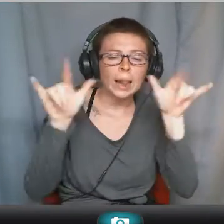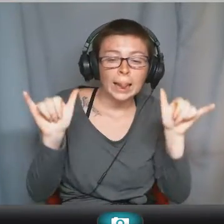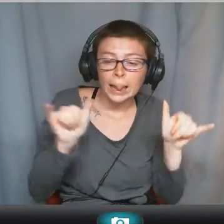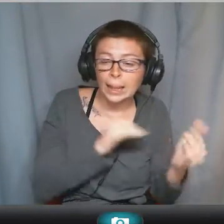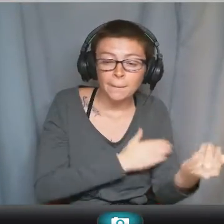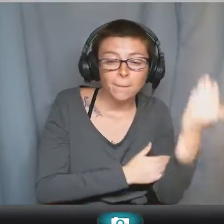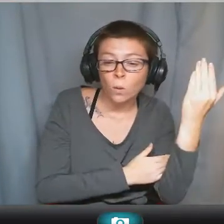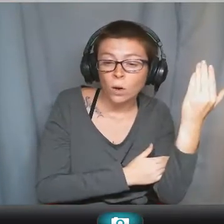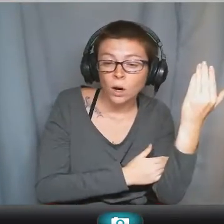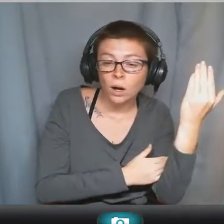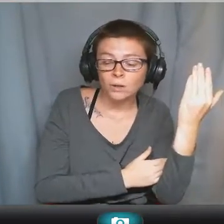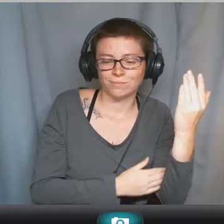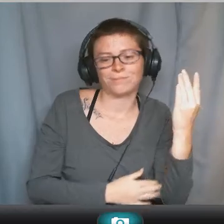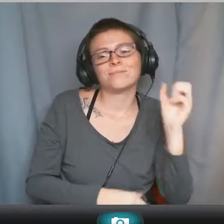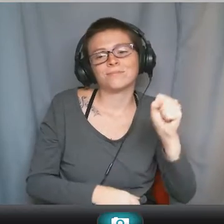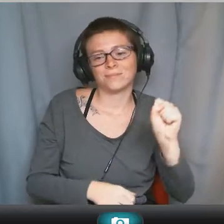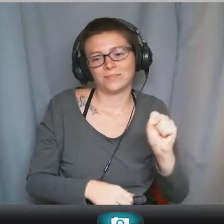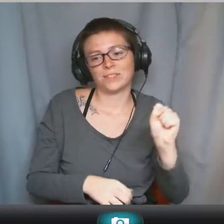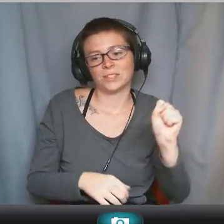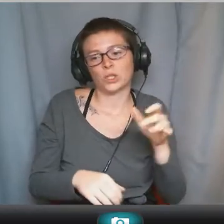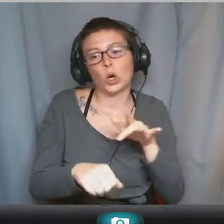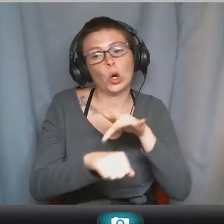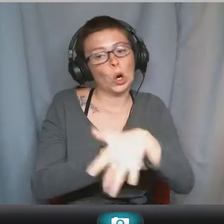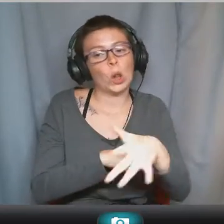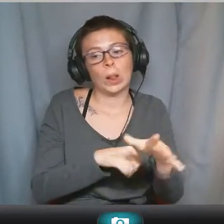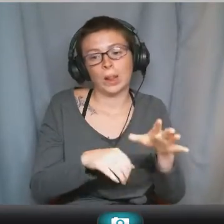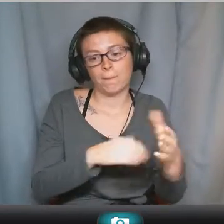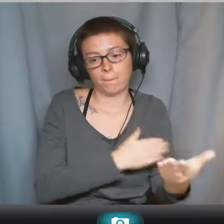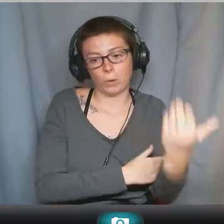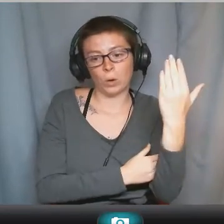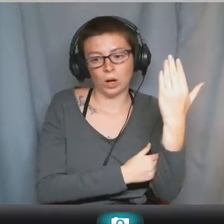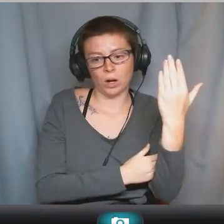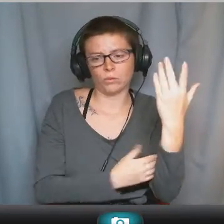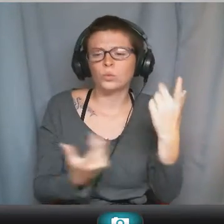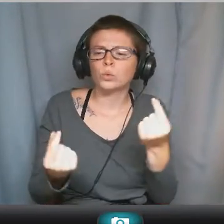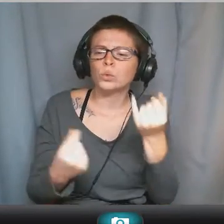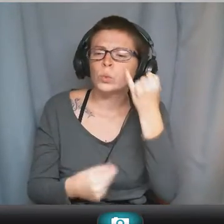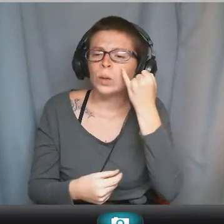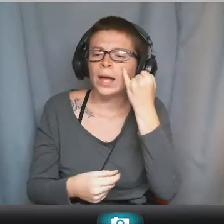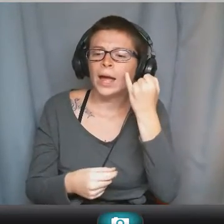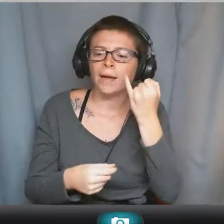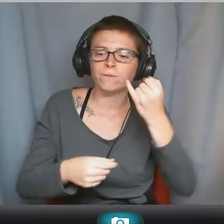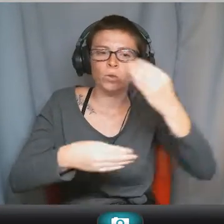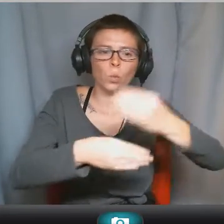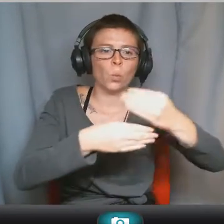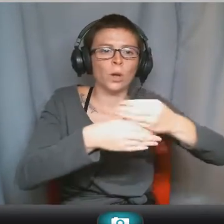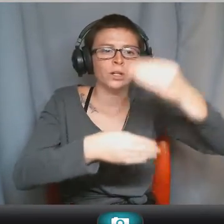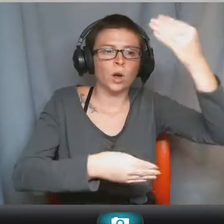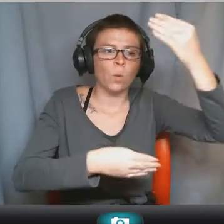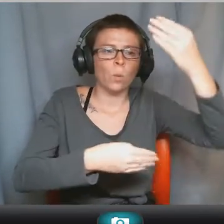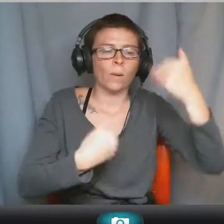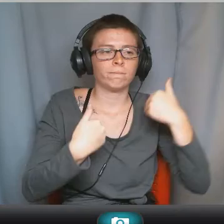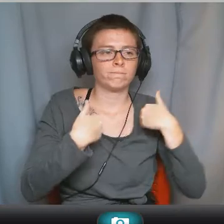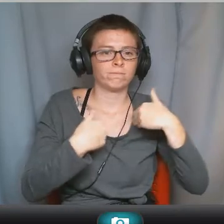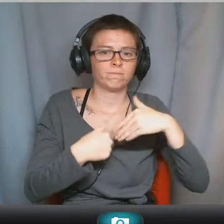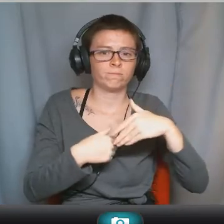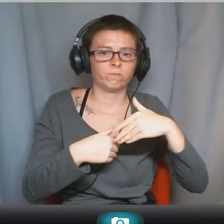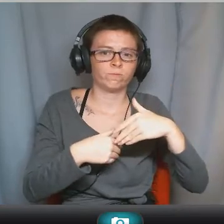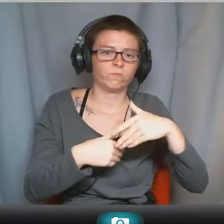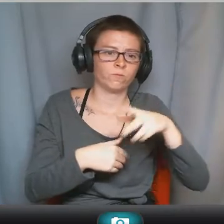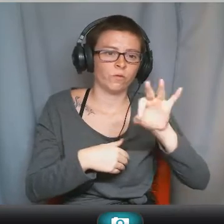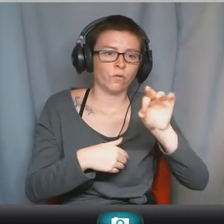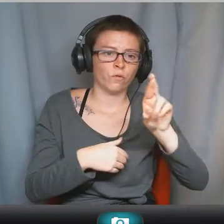In the early morning. What do we like to do when the frost is on the window We pane? write our name. We put our name inside. Okay.